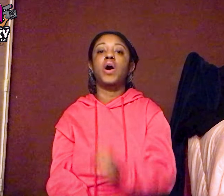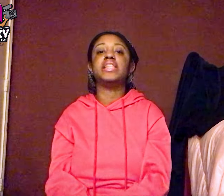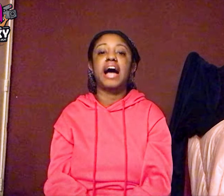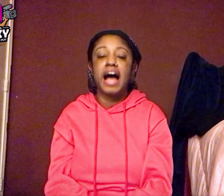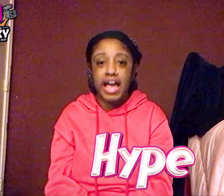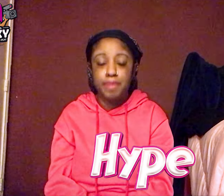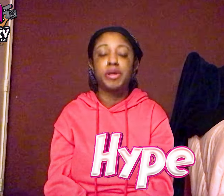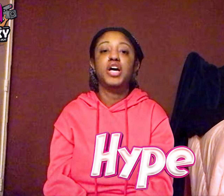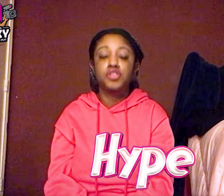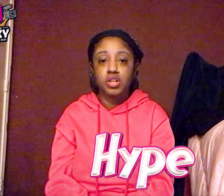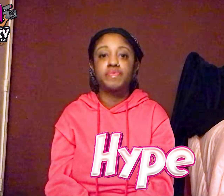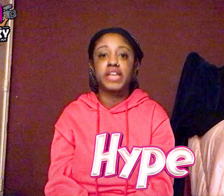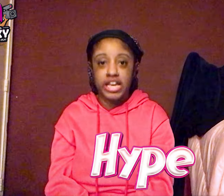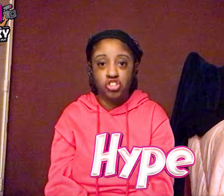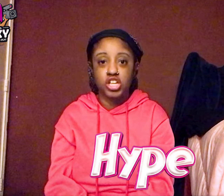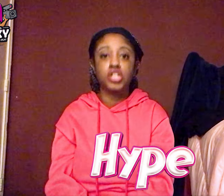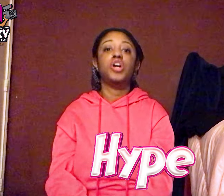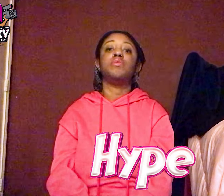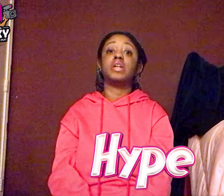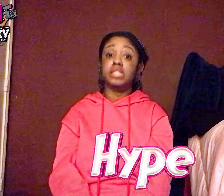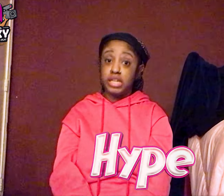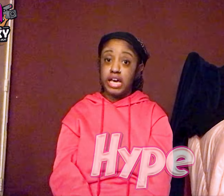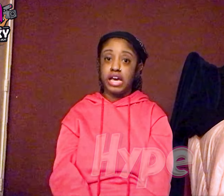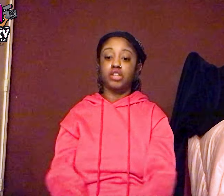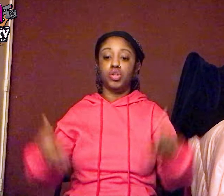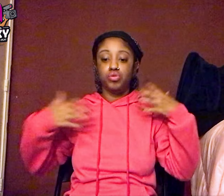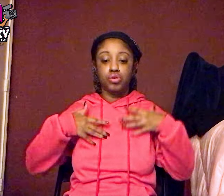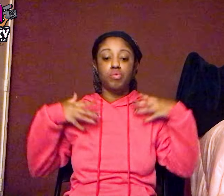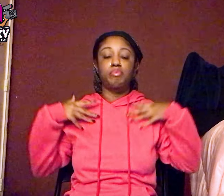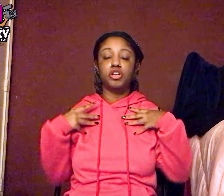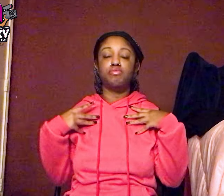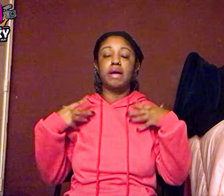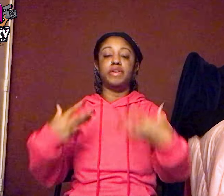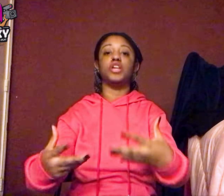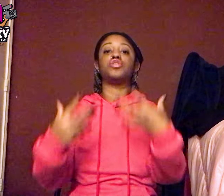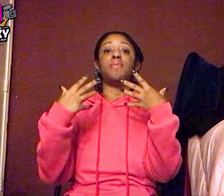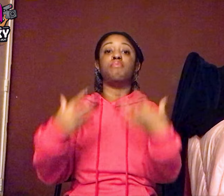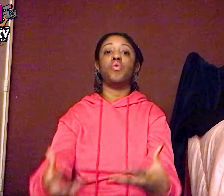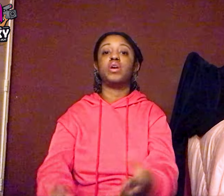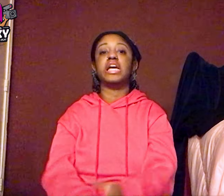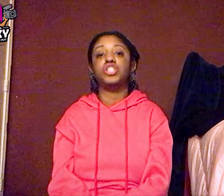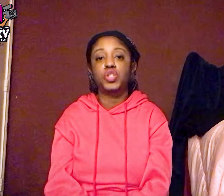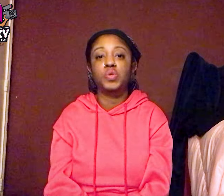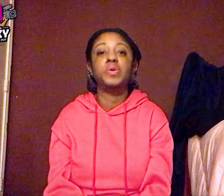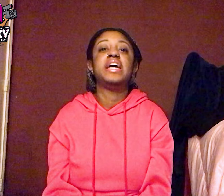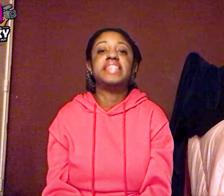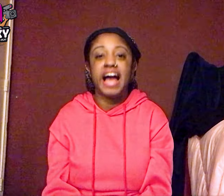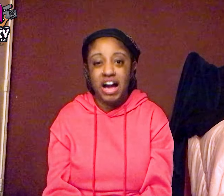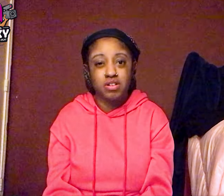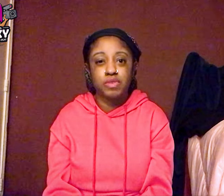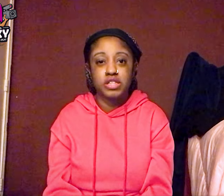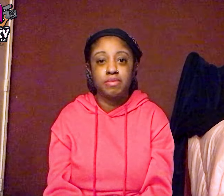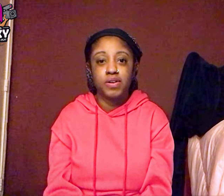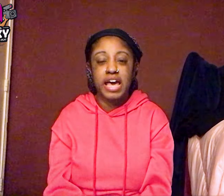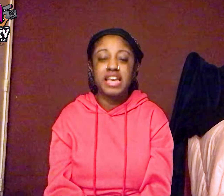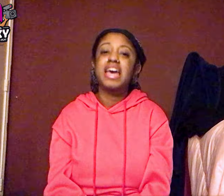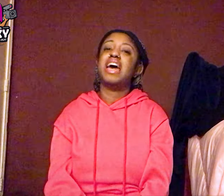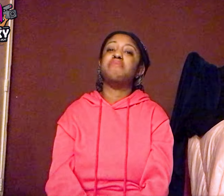the hype notification, because again, YouTube will push my videos more into the algorithm, okay? And make